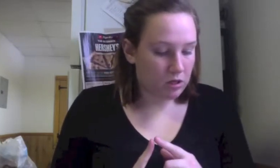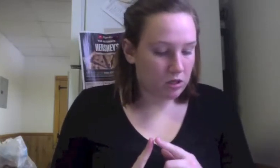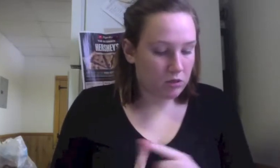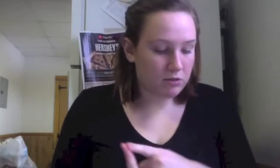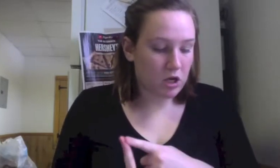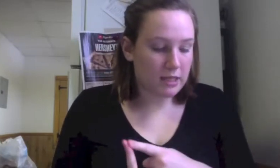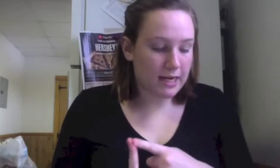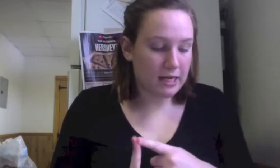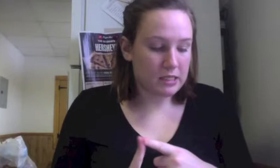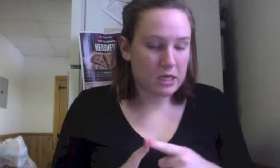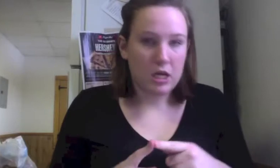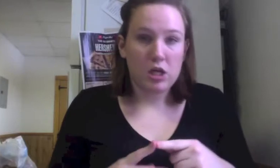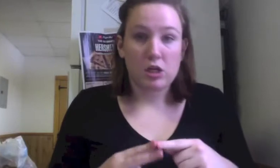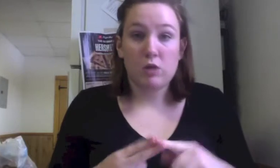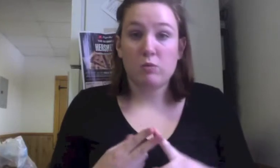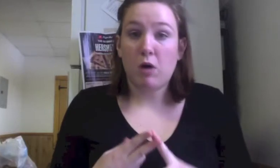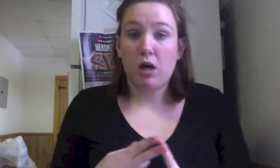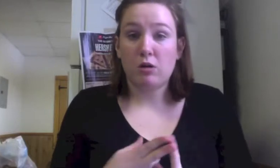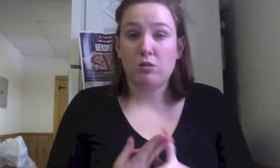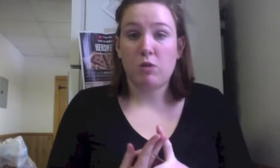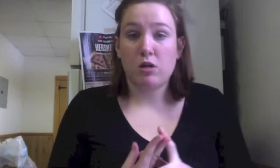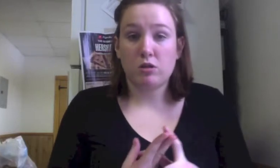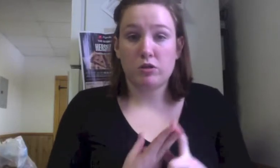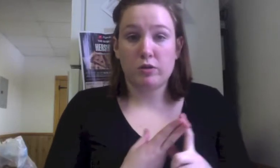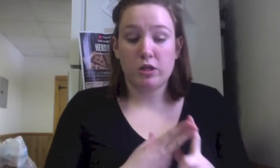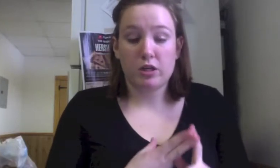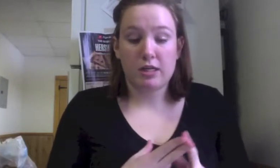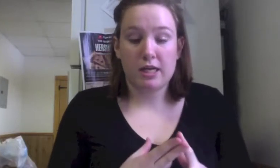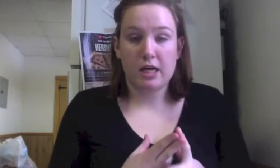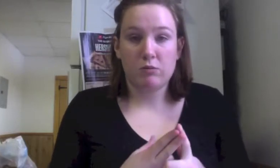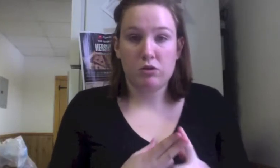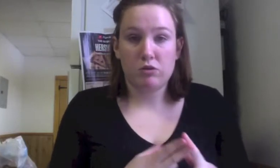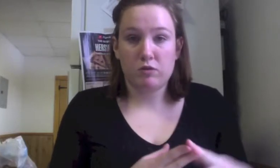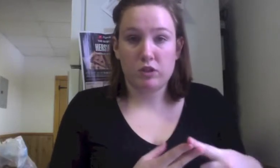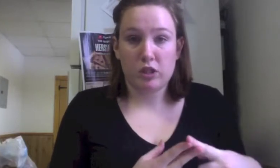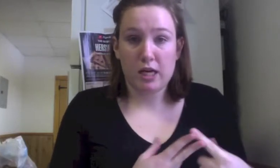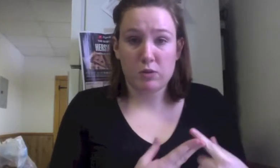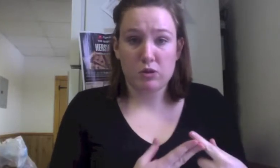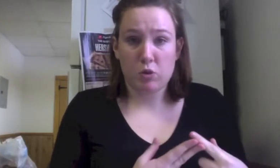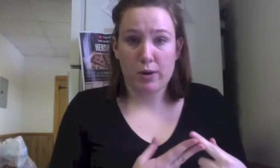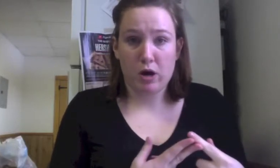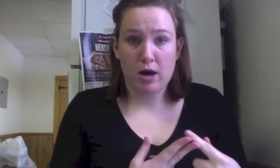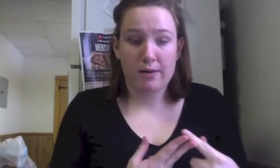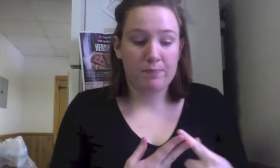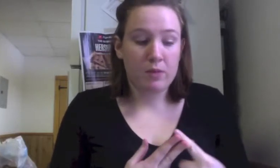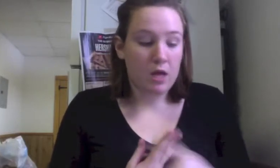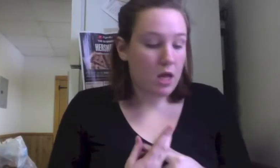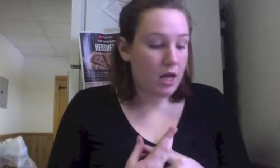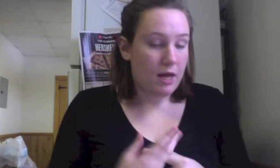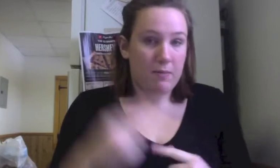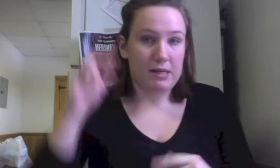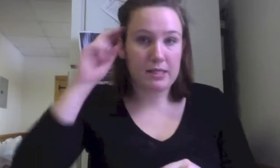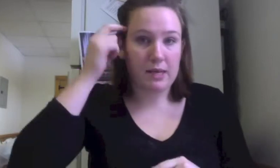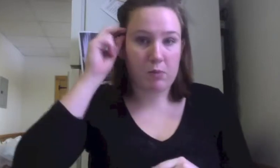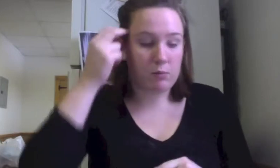Use context, use models. Models are really good because it helps students visualize what's going on and makes light bulbs